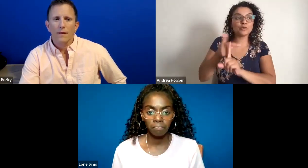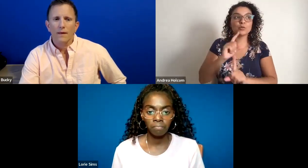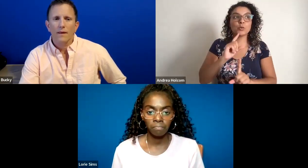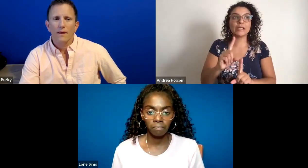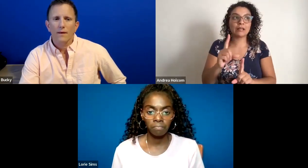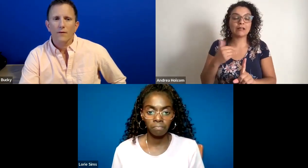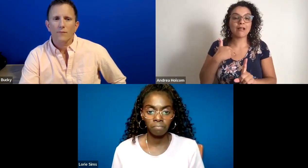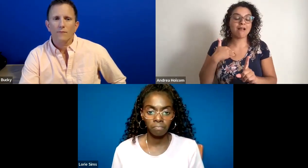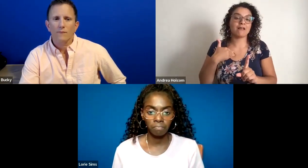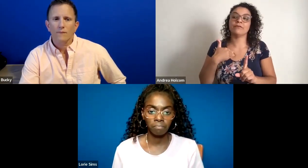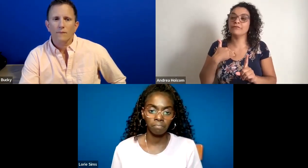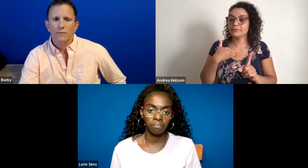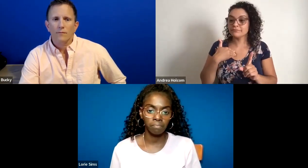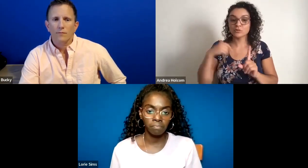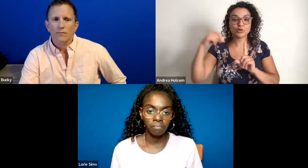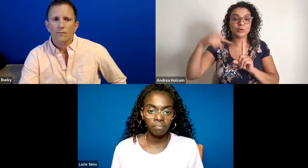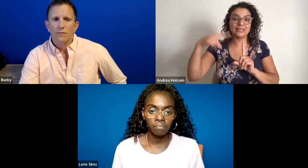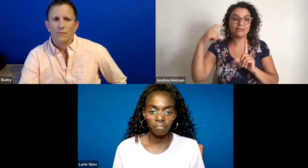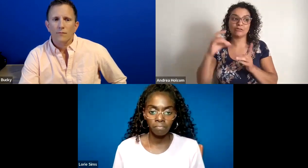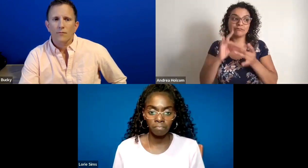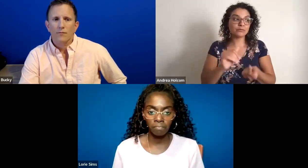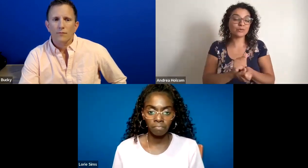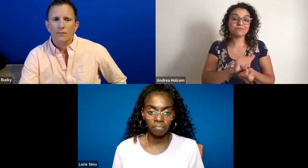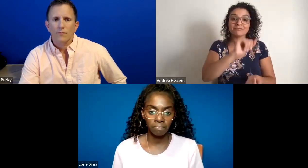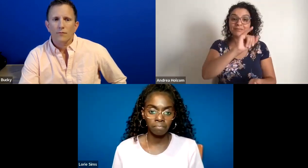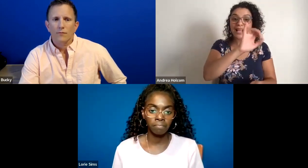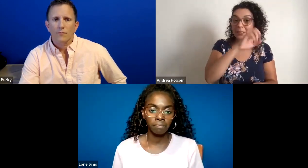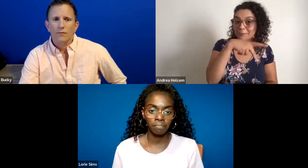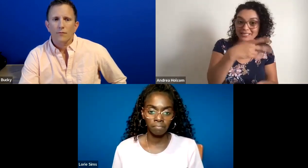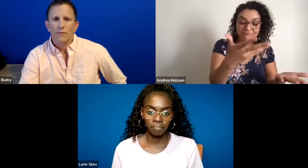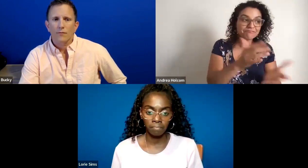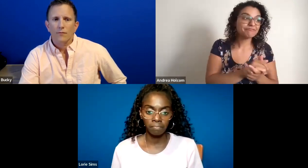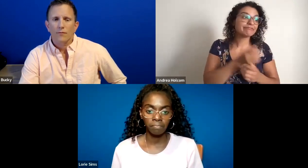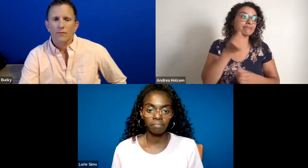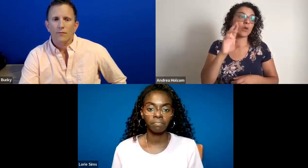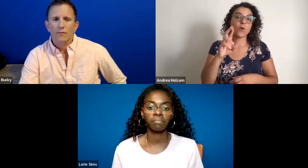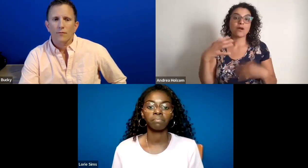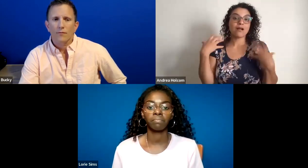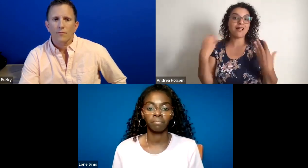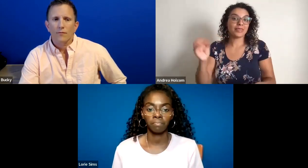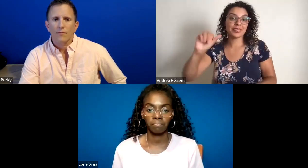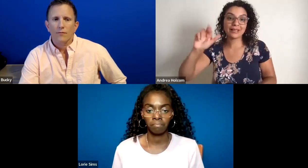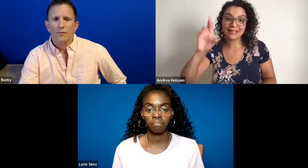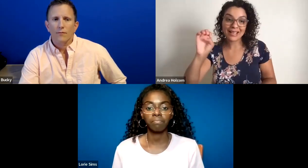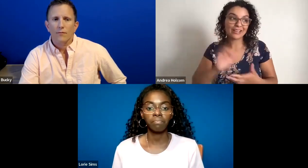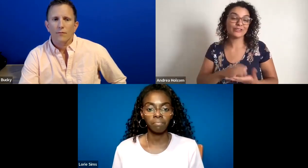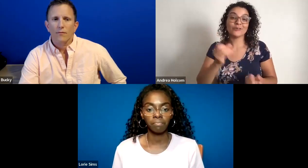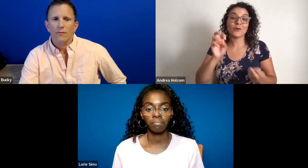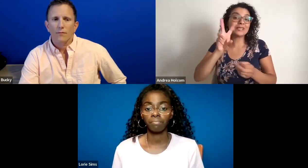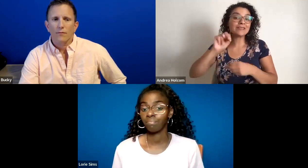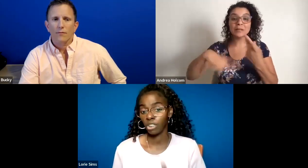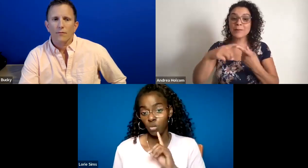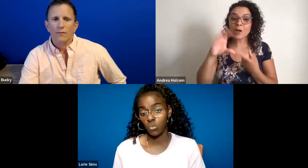And it was interesting because some interpreters really do have triggers regarding like IEP meetings